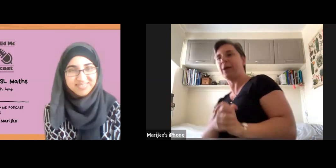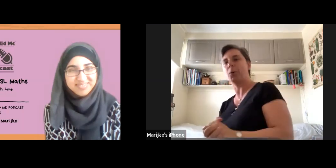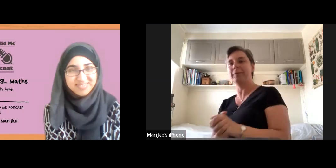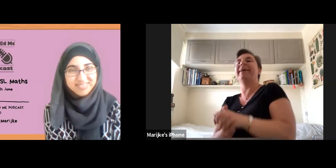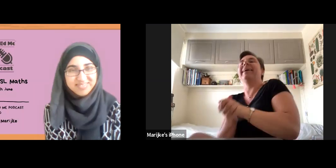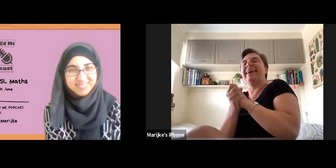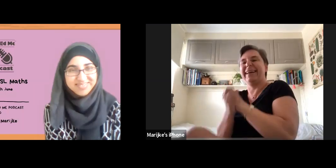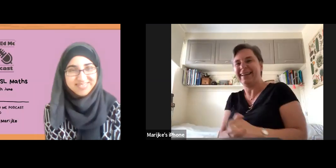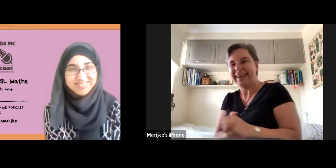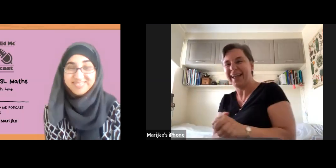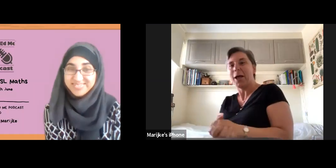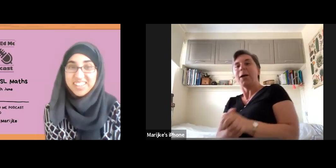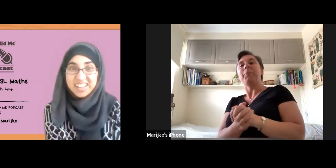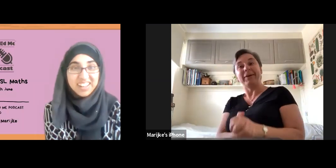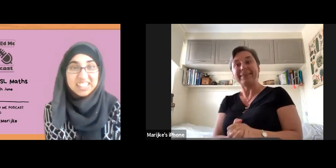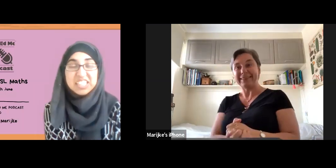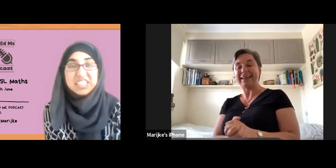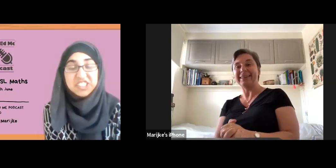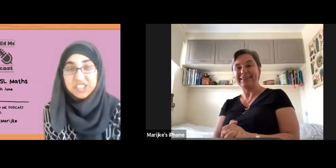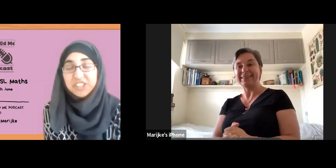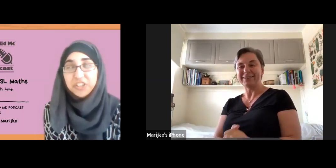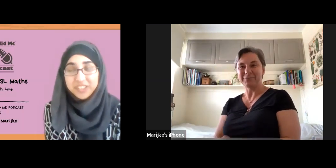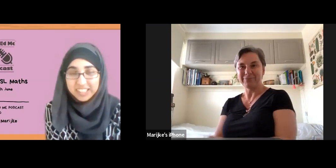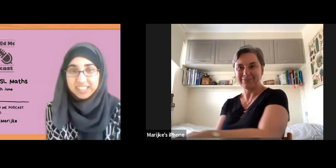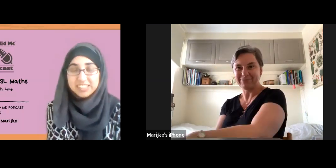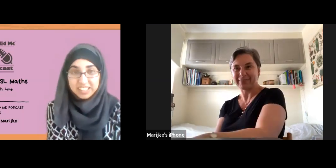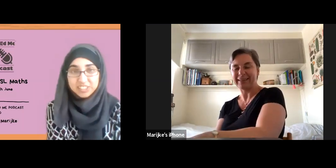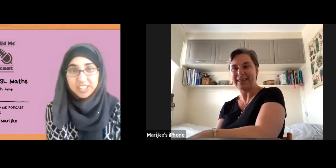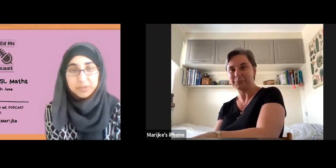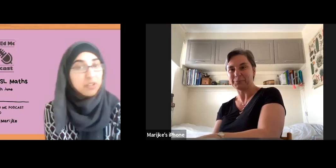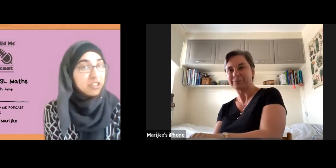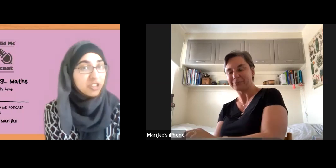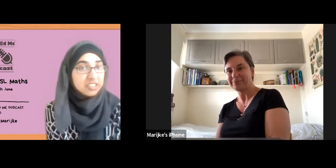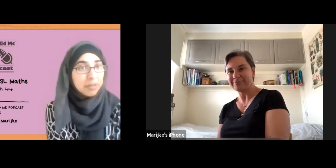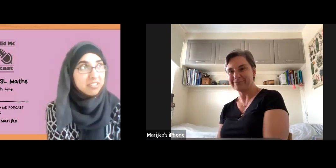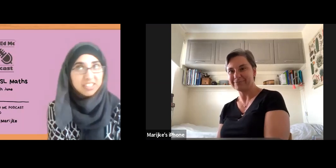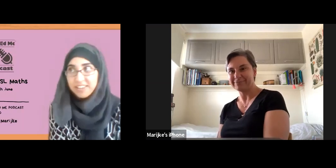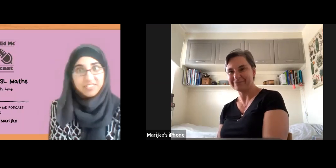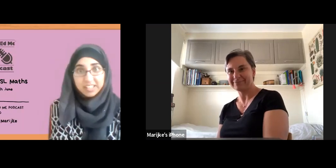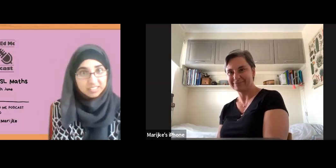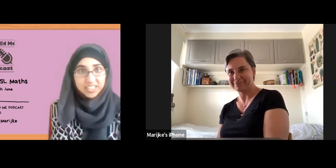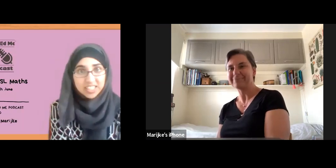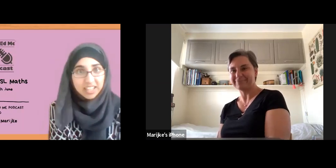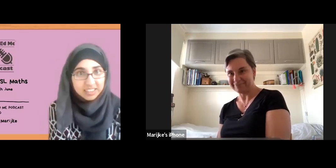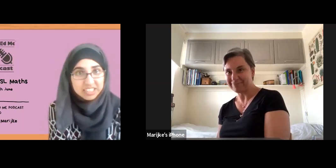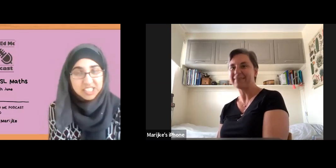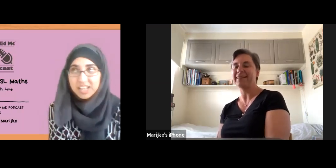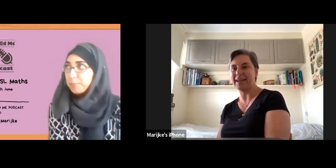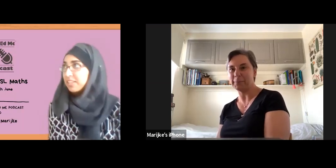go. But it's such a unique niche. Like when you mentioned it to me, I was like, I've never heard of anything like this. But then the more